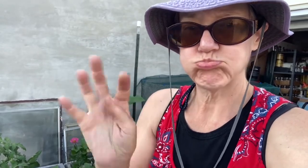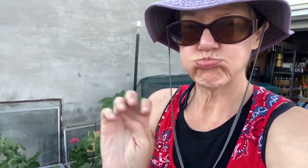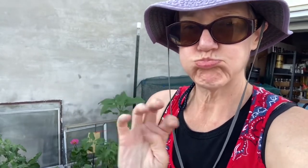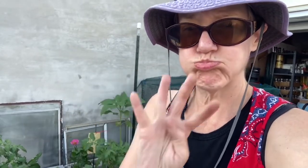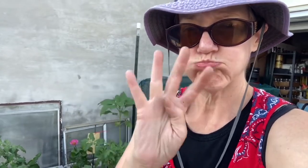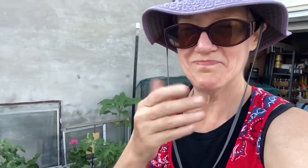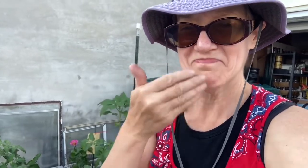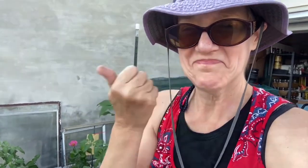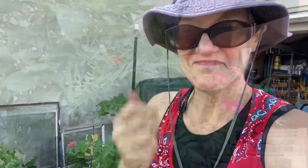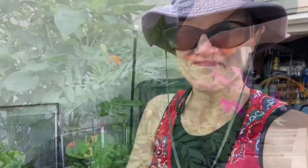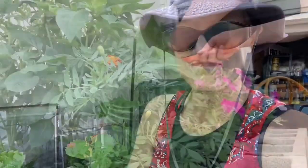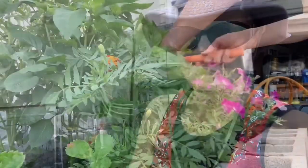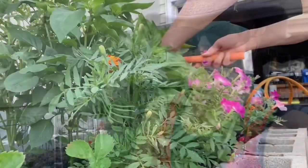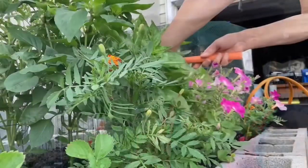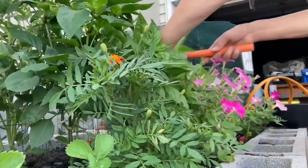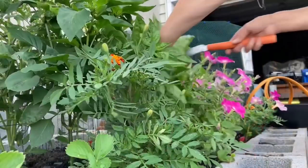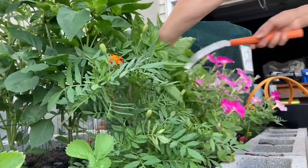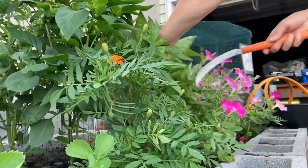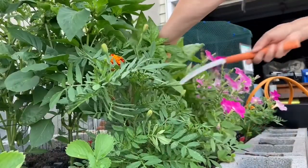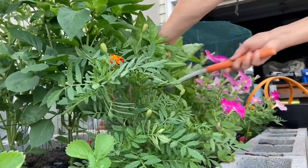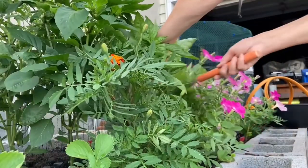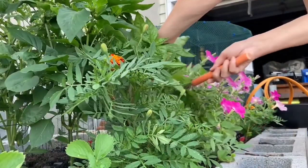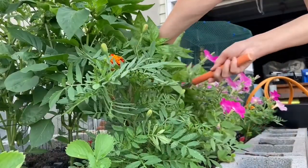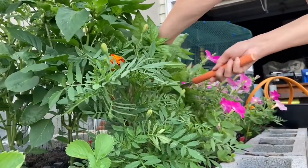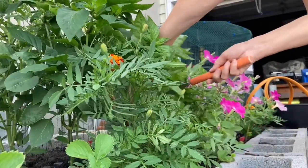help it bush out better.